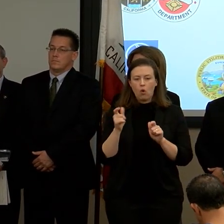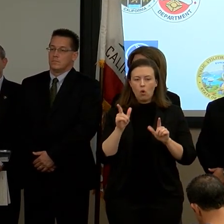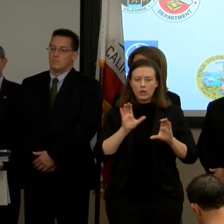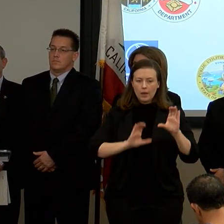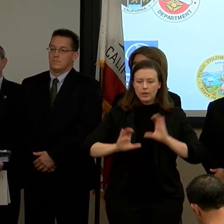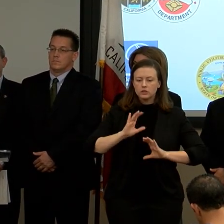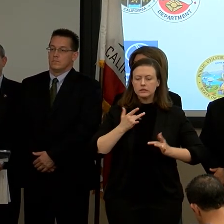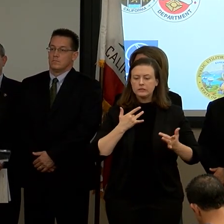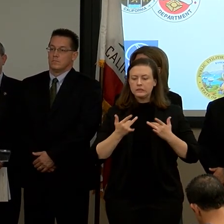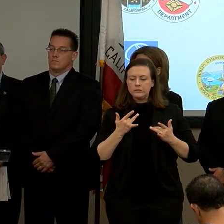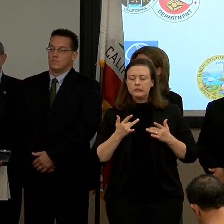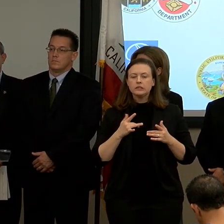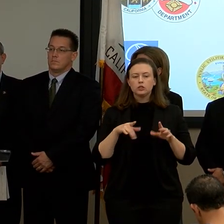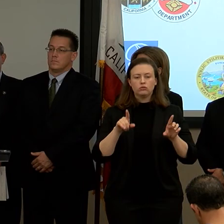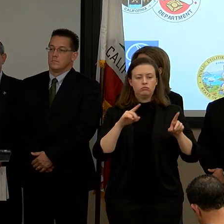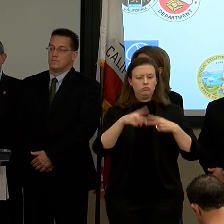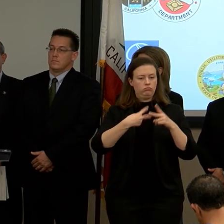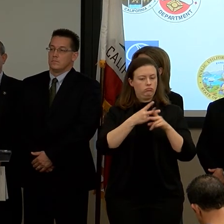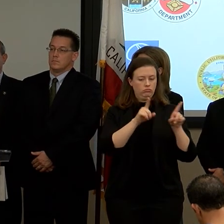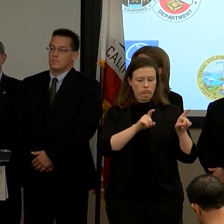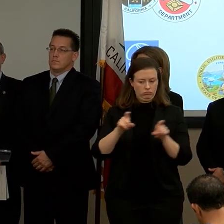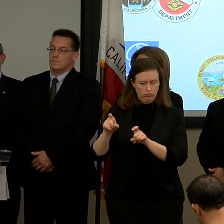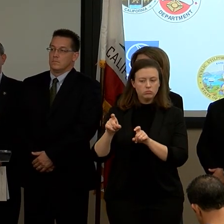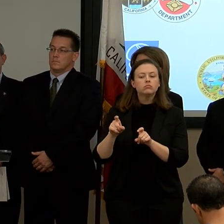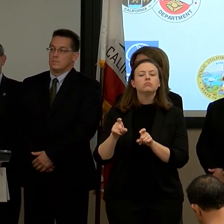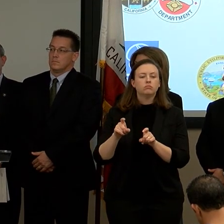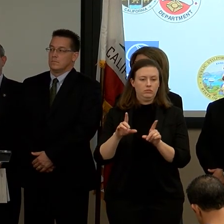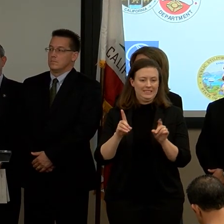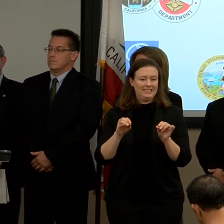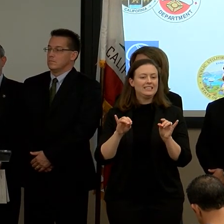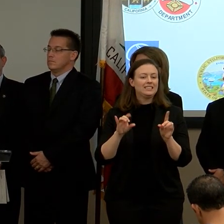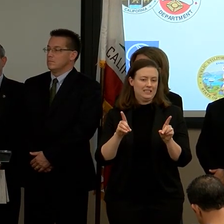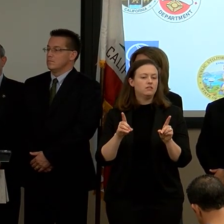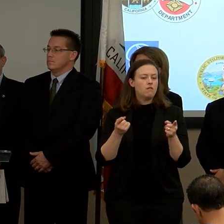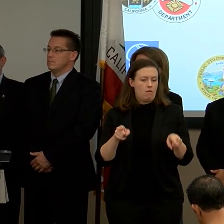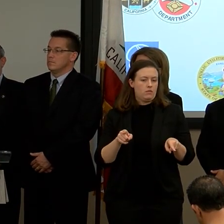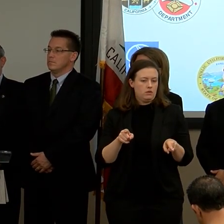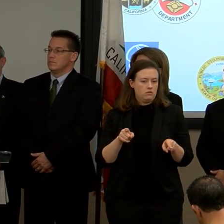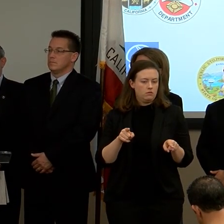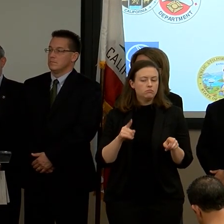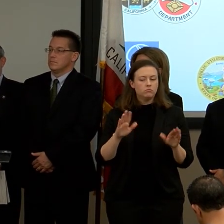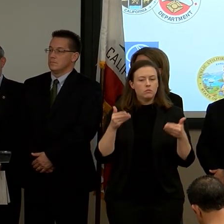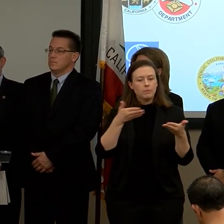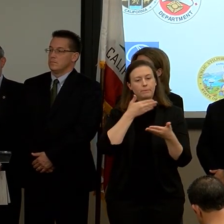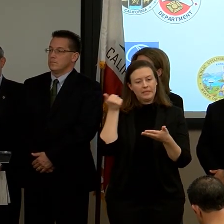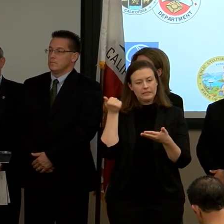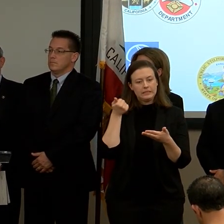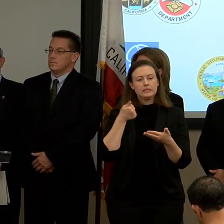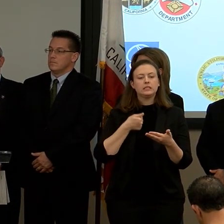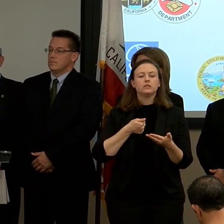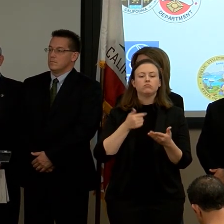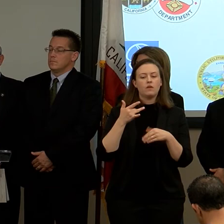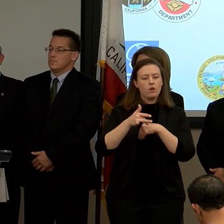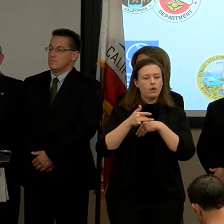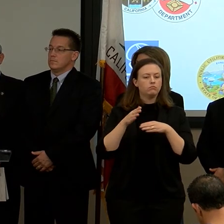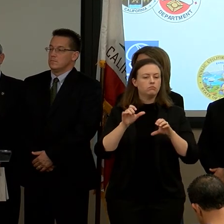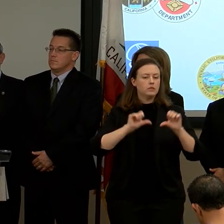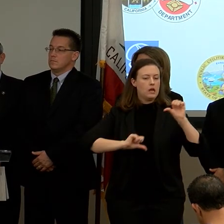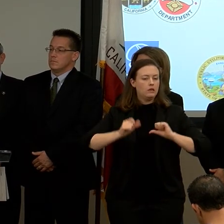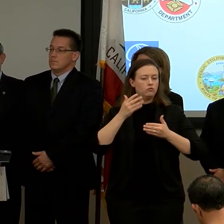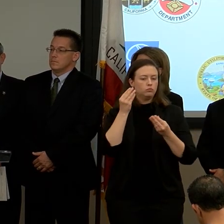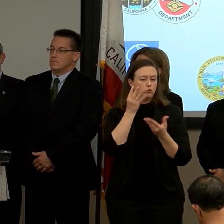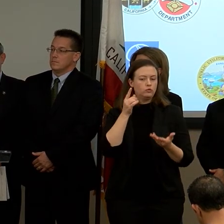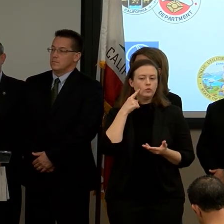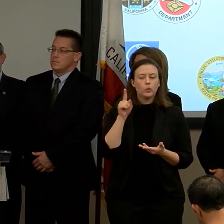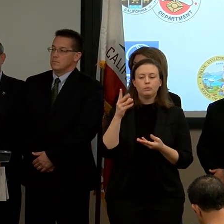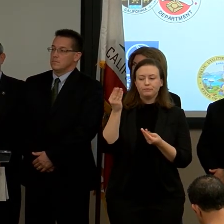concern and types of tests that were needed to be done were actually performed and provides the best available scientific information to